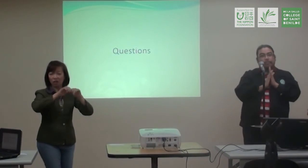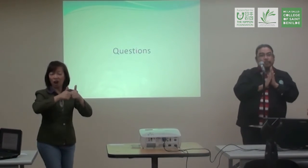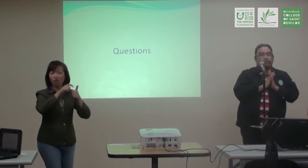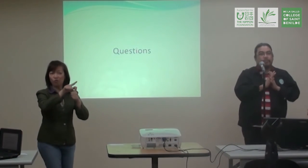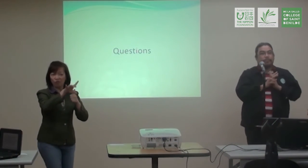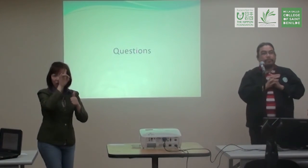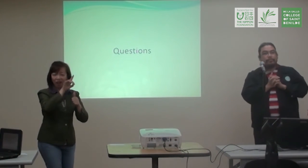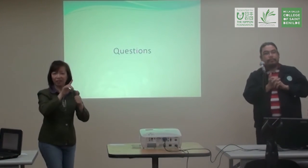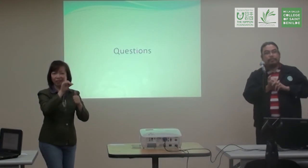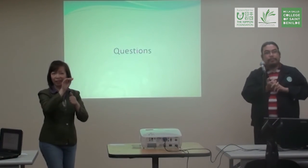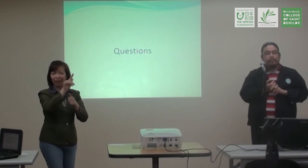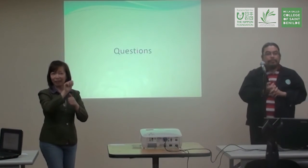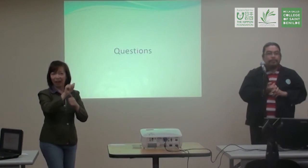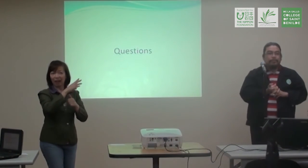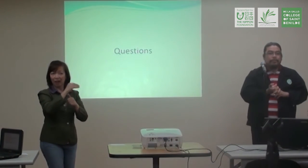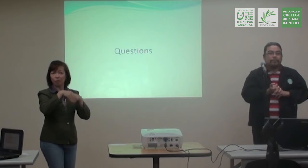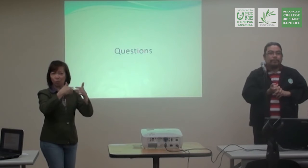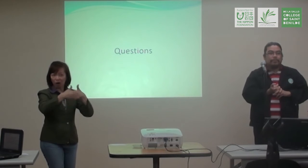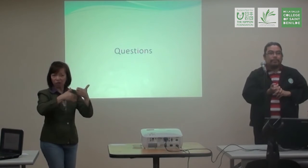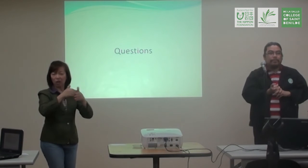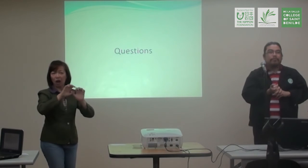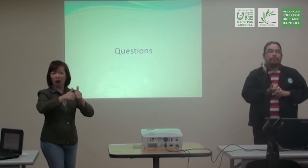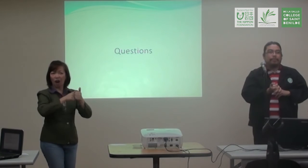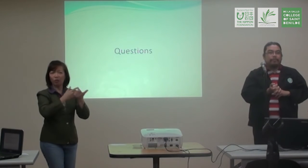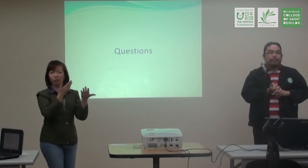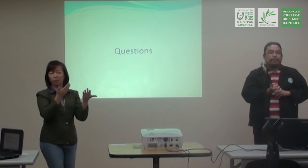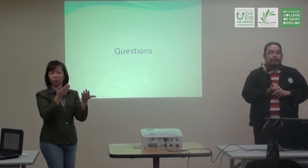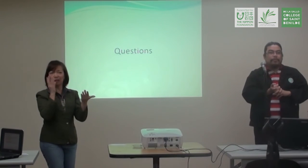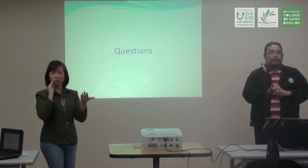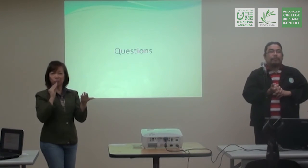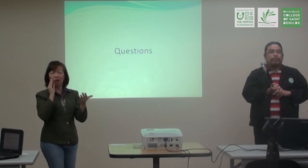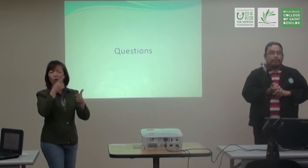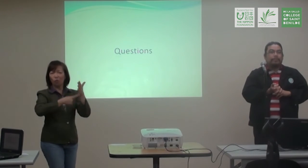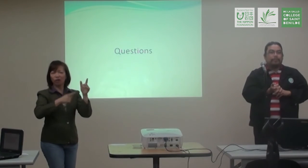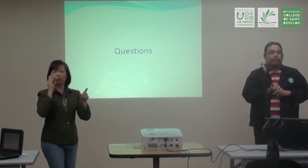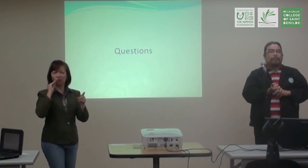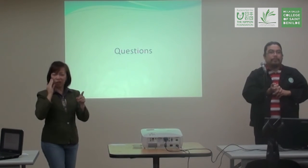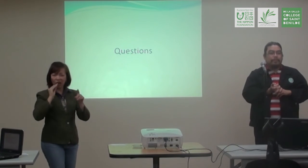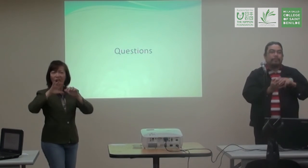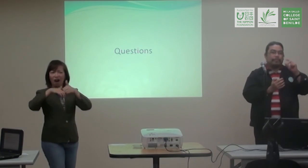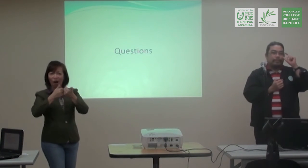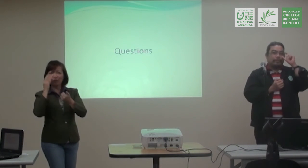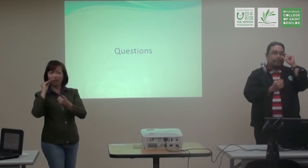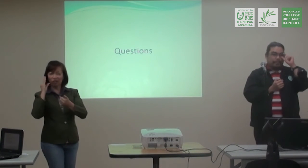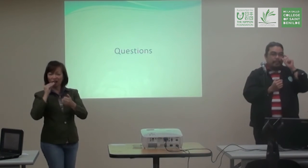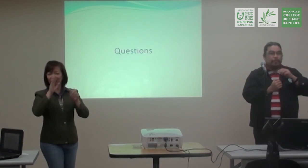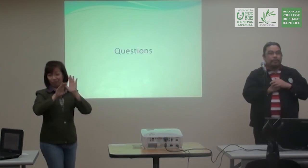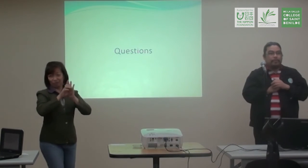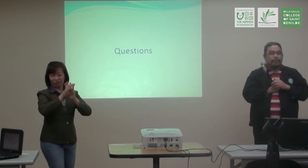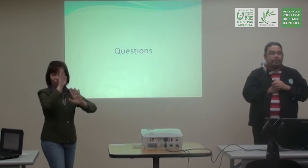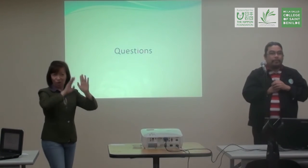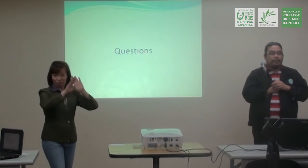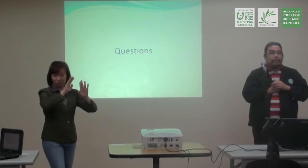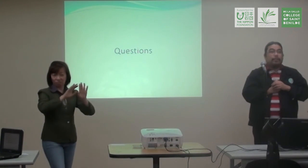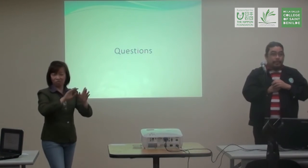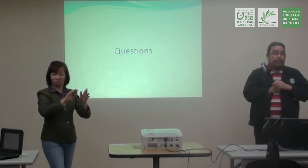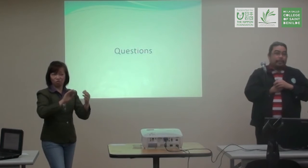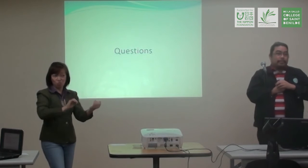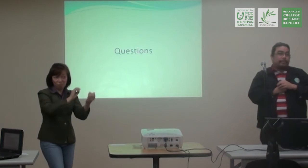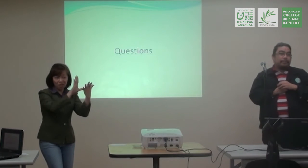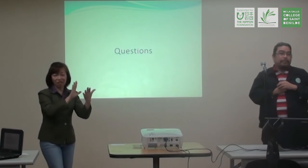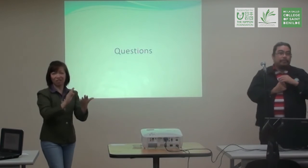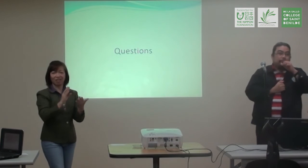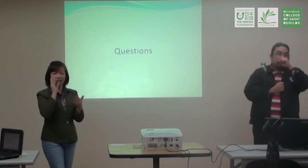and how you encountered what you encountered and how you encountered the problems and the interventions that you have